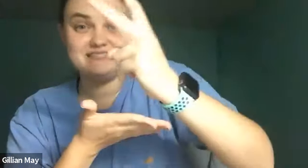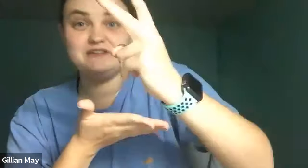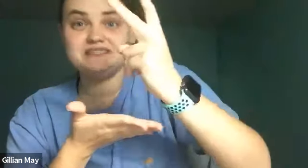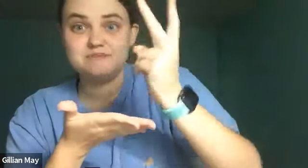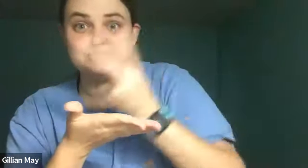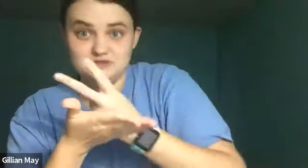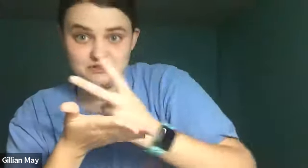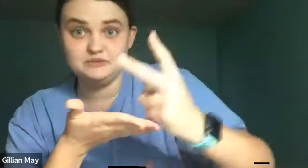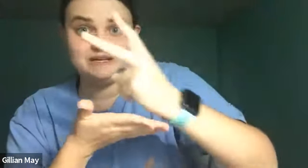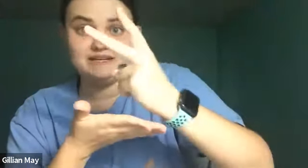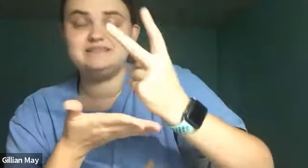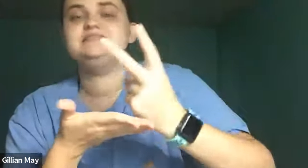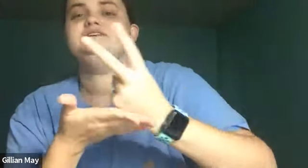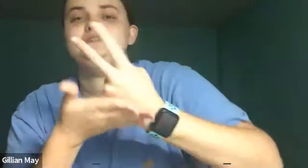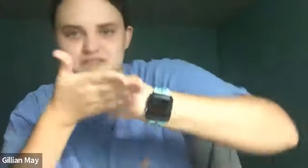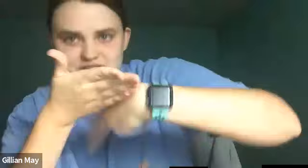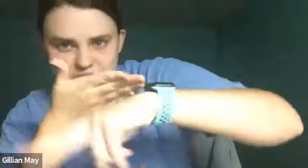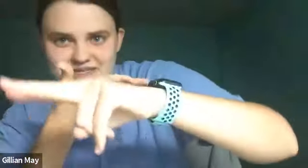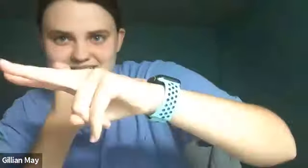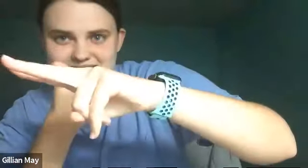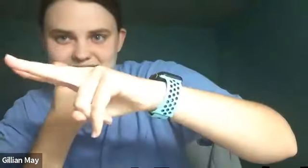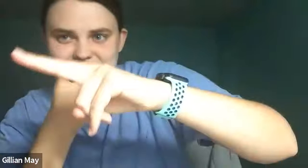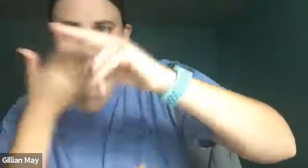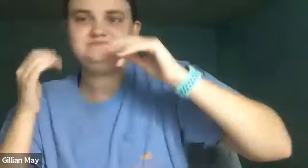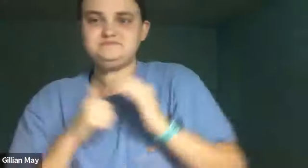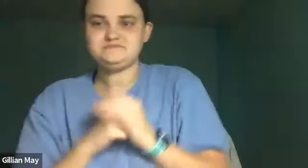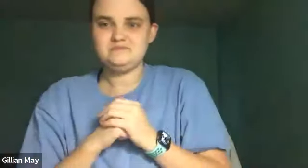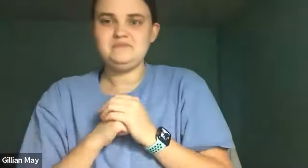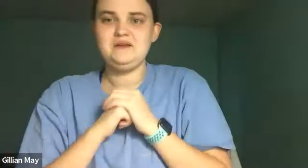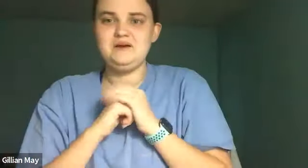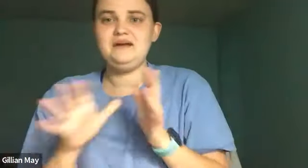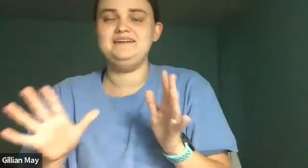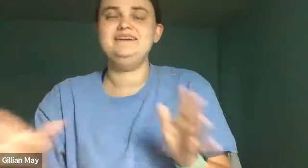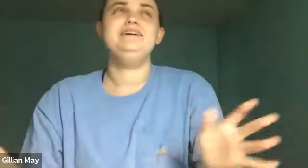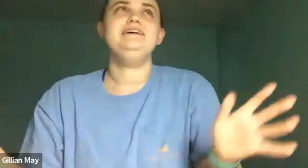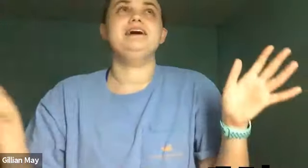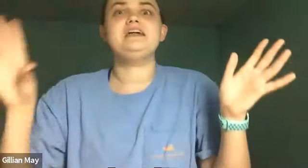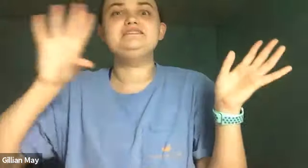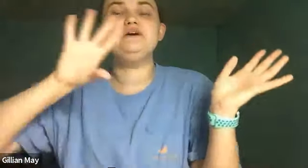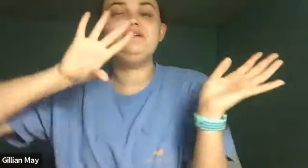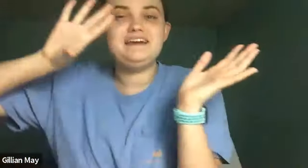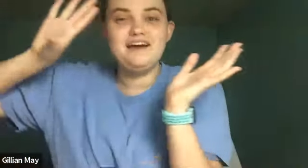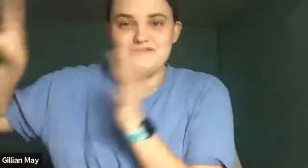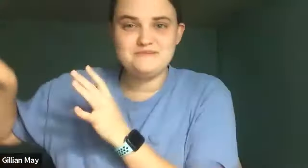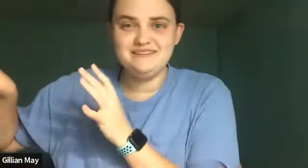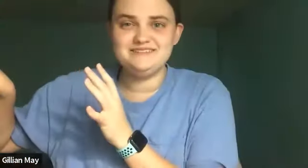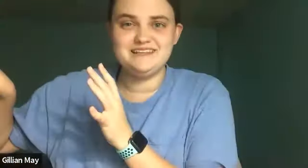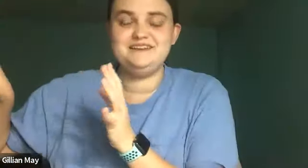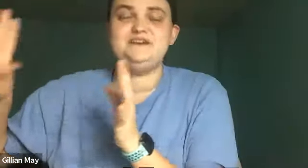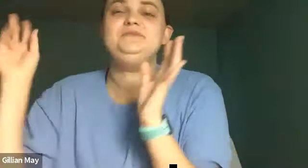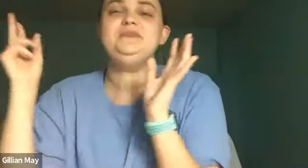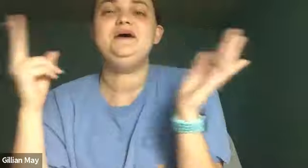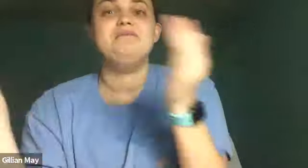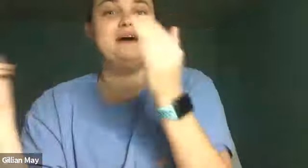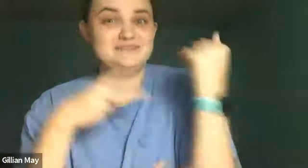still the same. So 2 weeks, 2 weeks. Okay, now that I totally got off on my little side note, back to what I